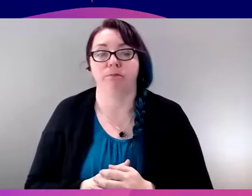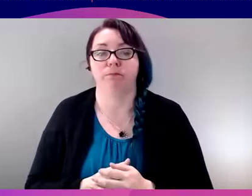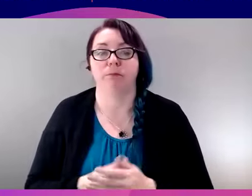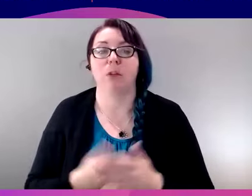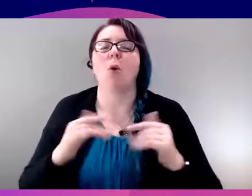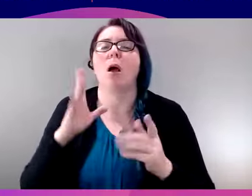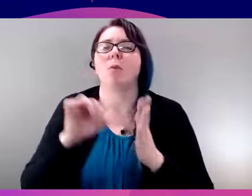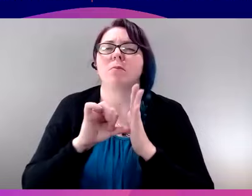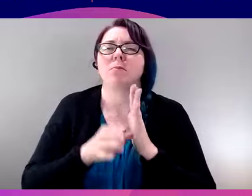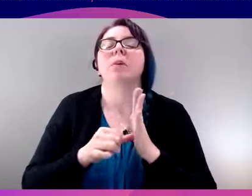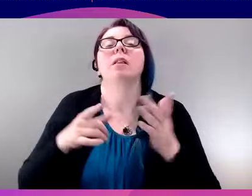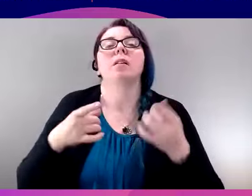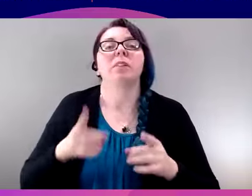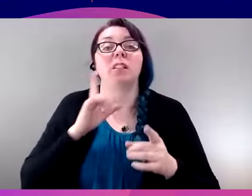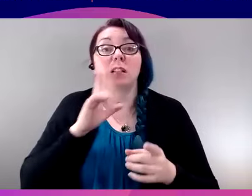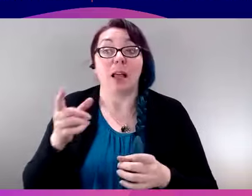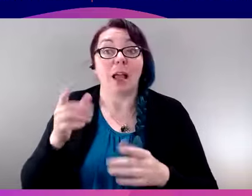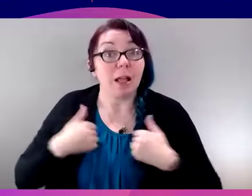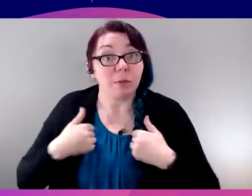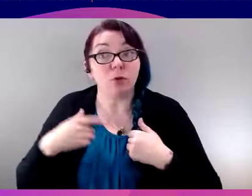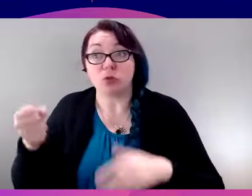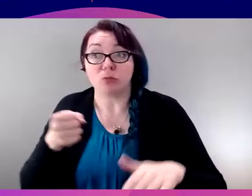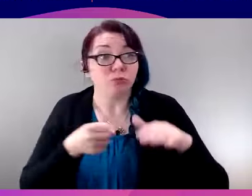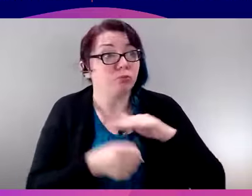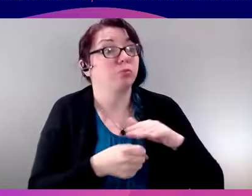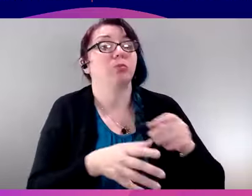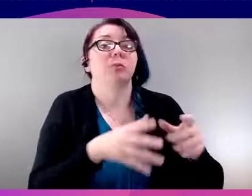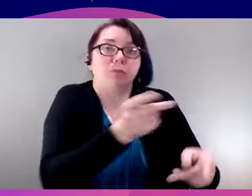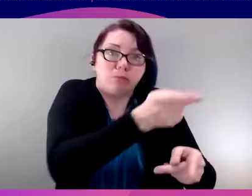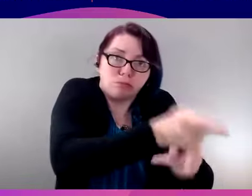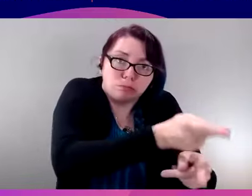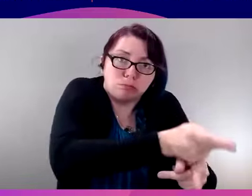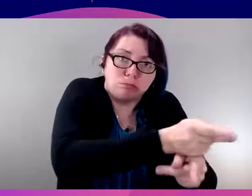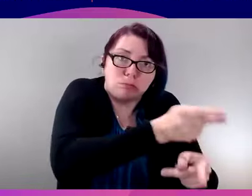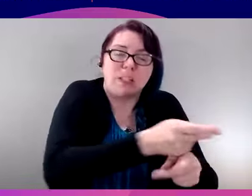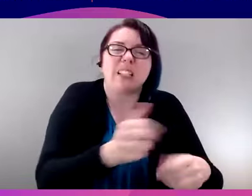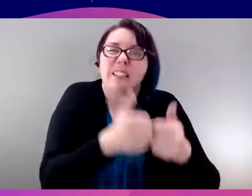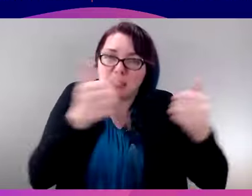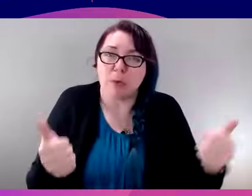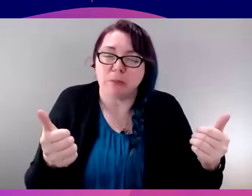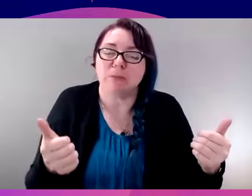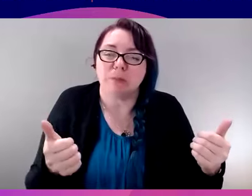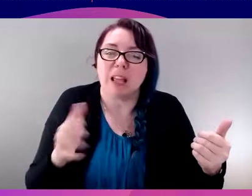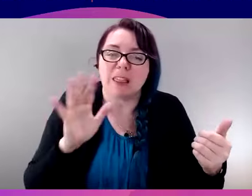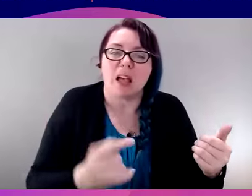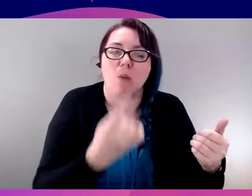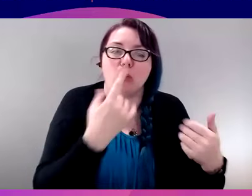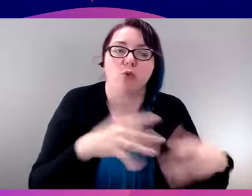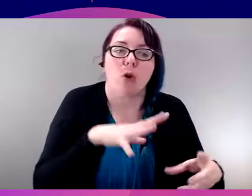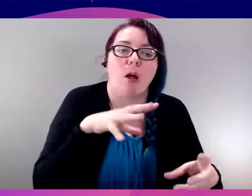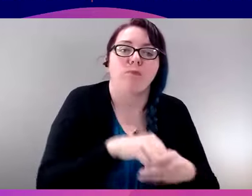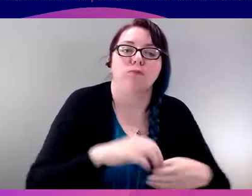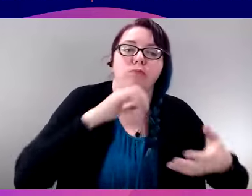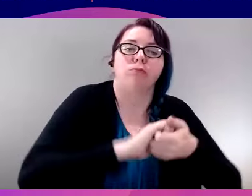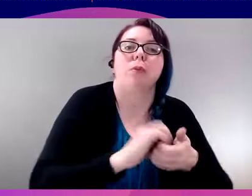Crisis, a gender-based violence shelter in Ontario, with the Guelph Humane Society. This module highlights a strong partnership built in